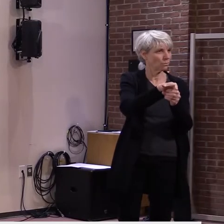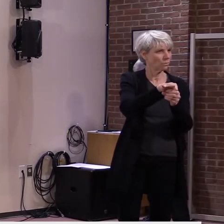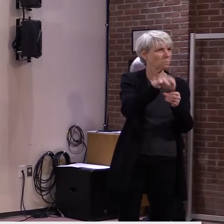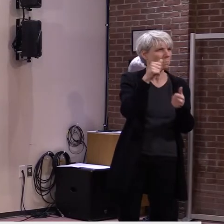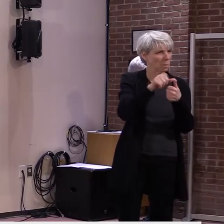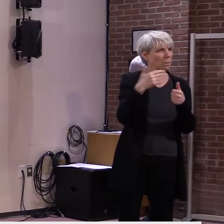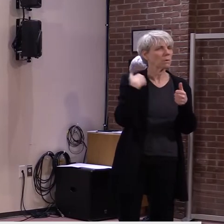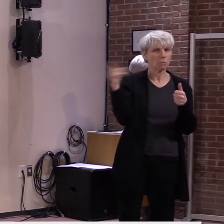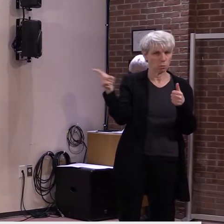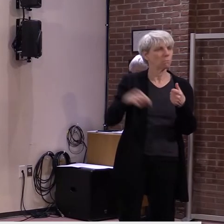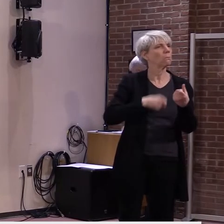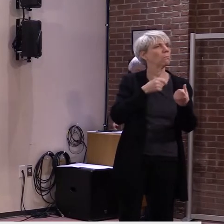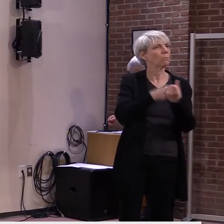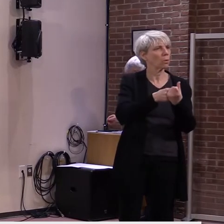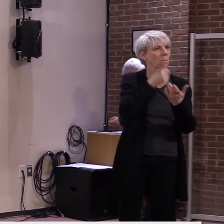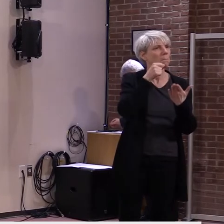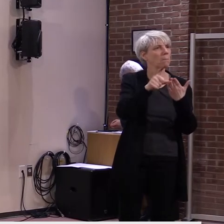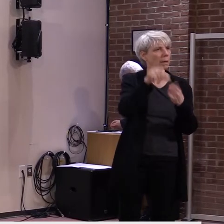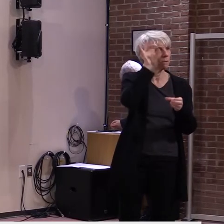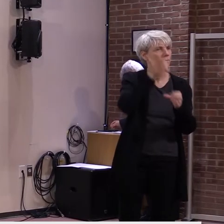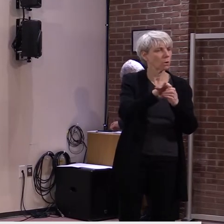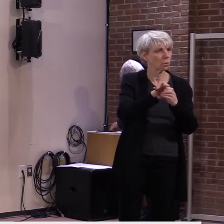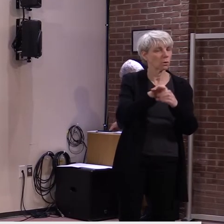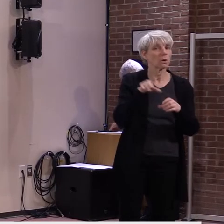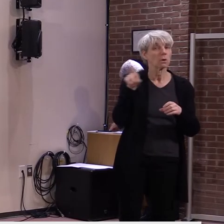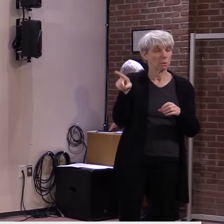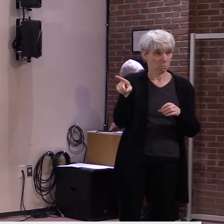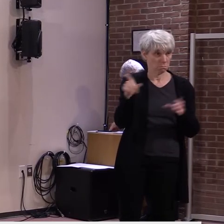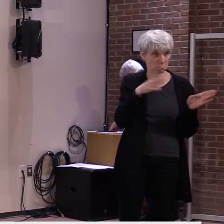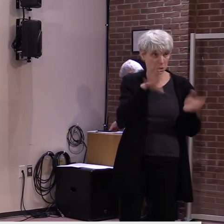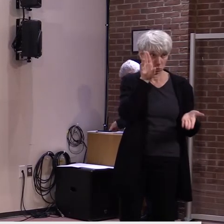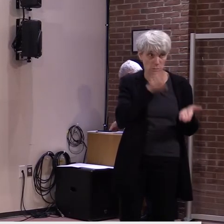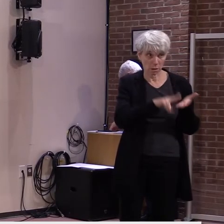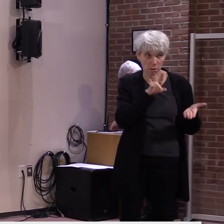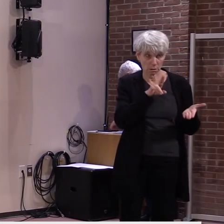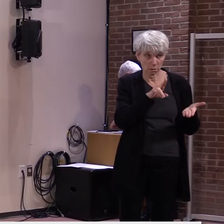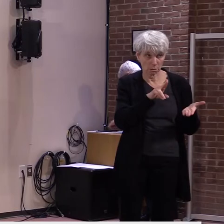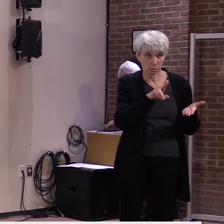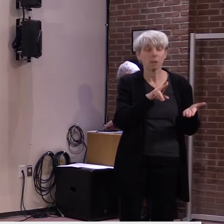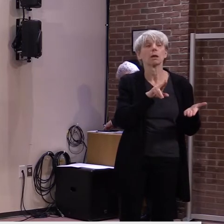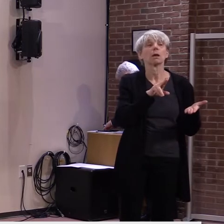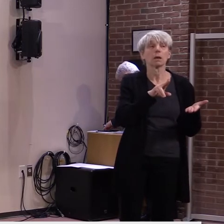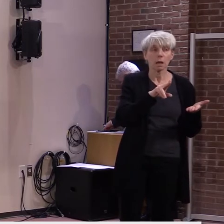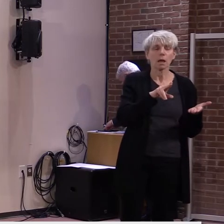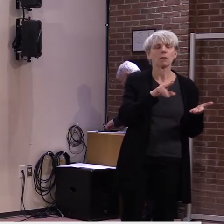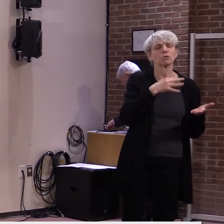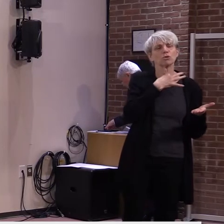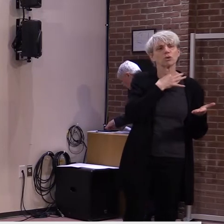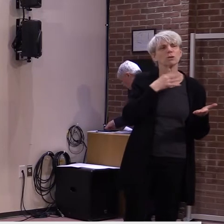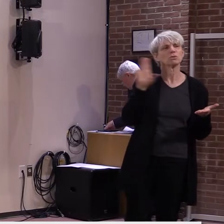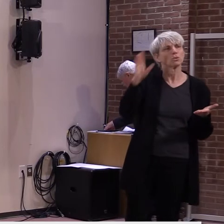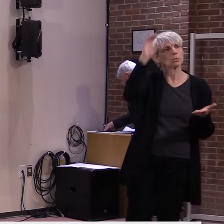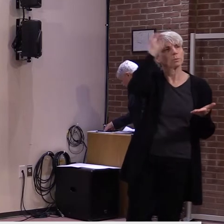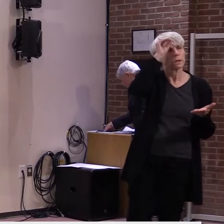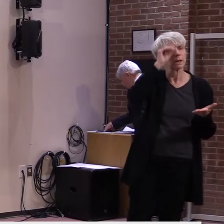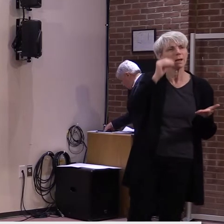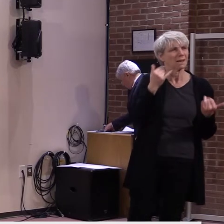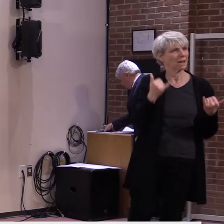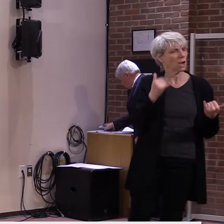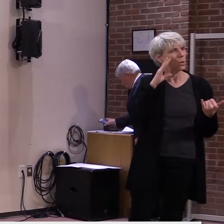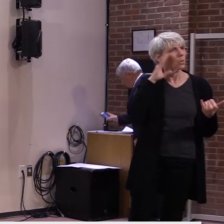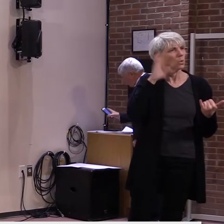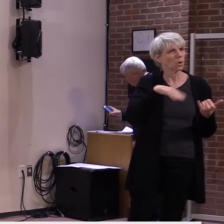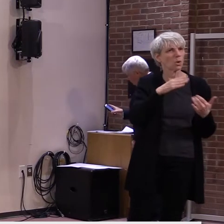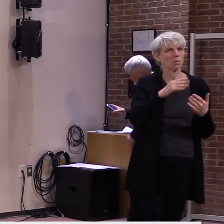but just wondering if this is a bill that you will be signing and how important of a move it is for Vermont, given a time when